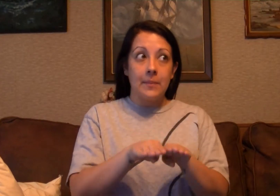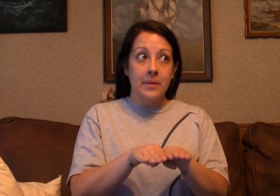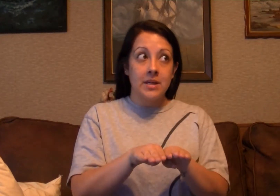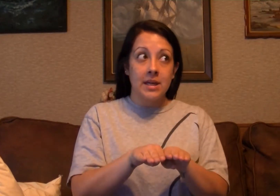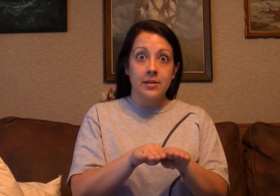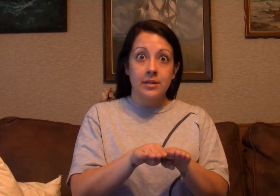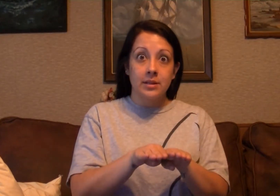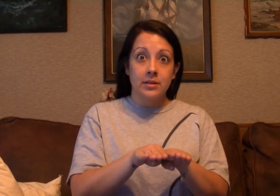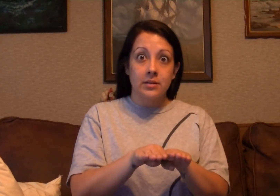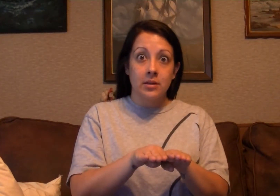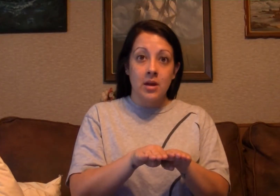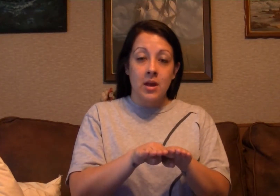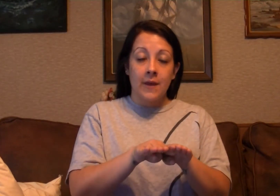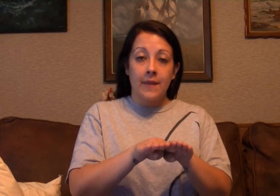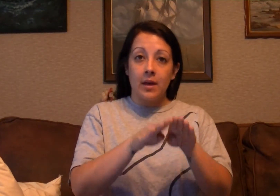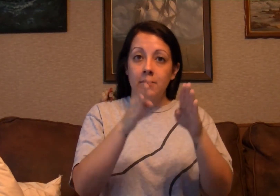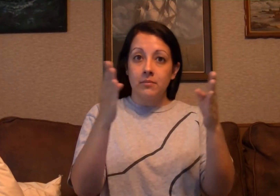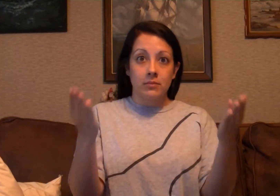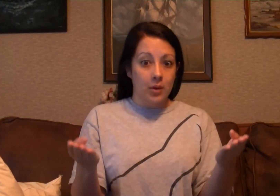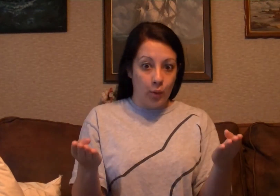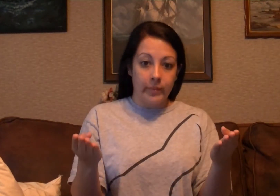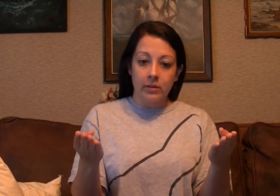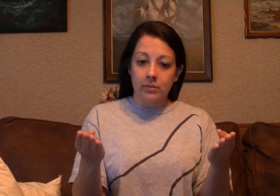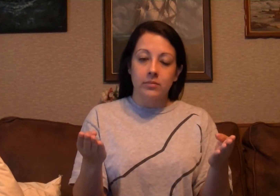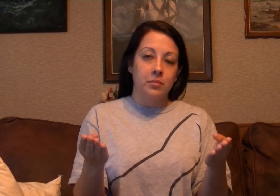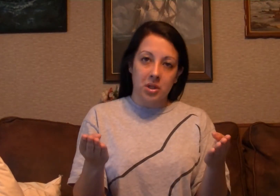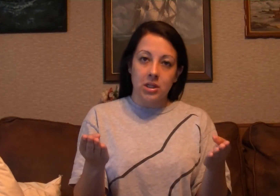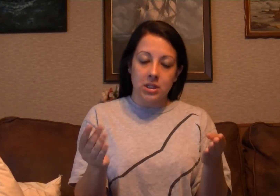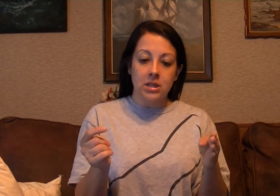B hands that open, pretty easy.